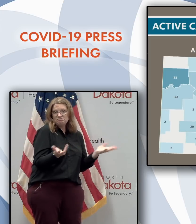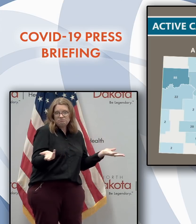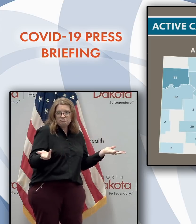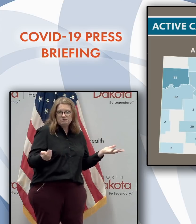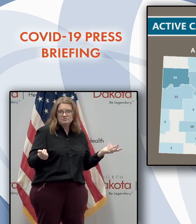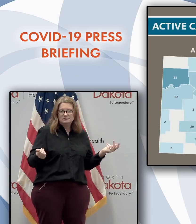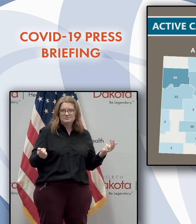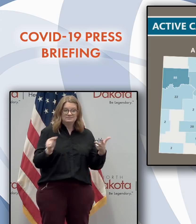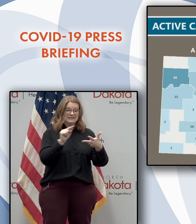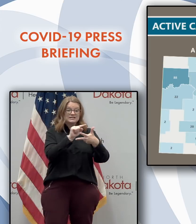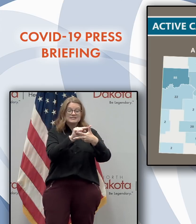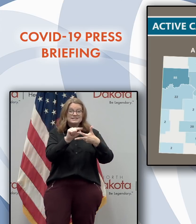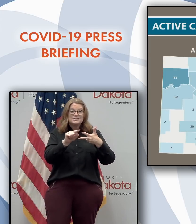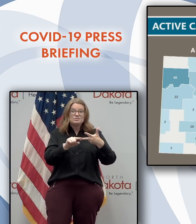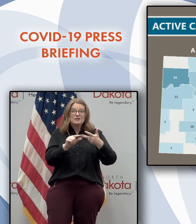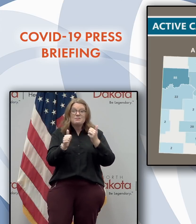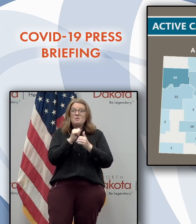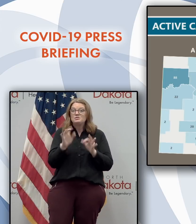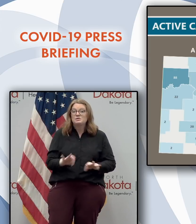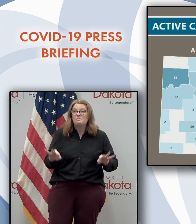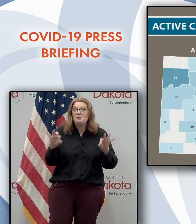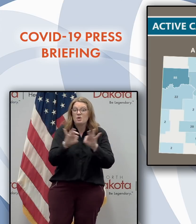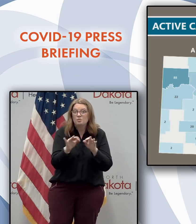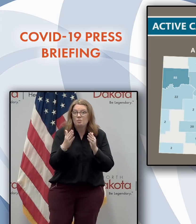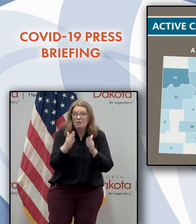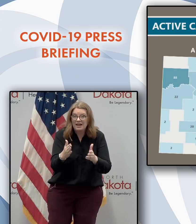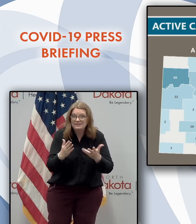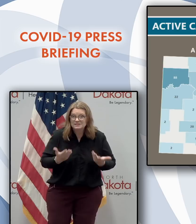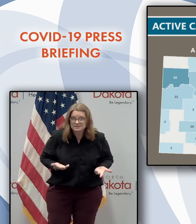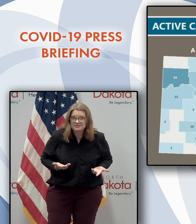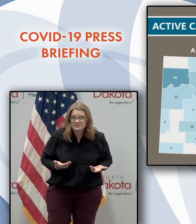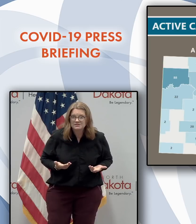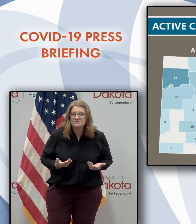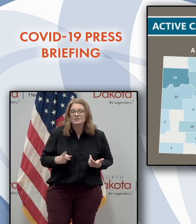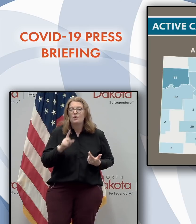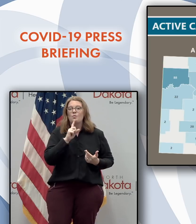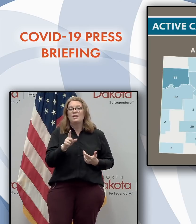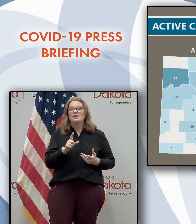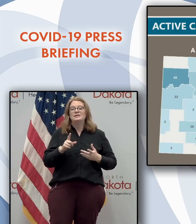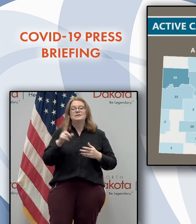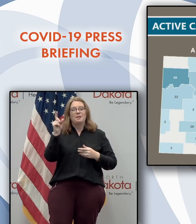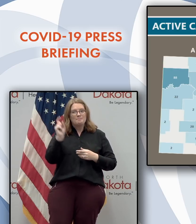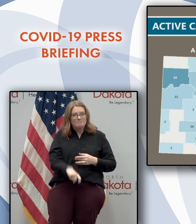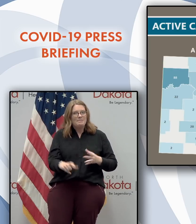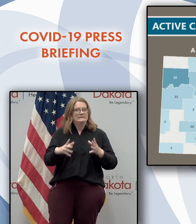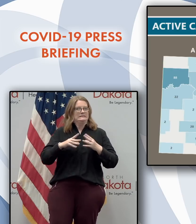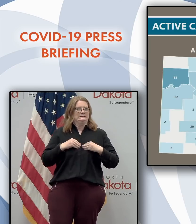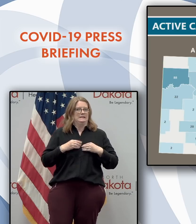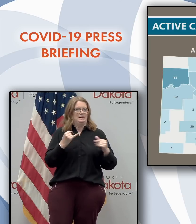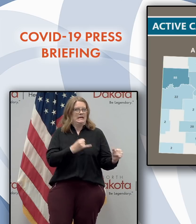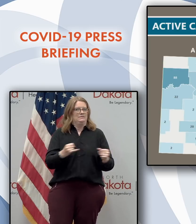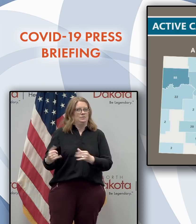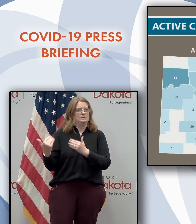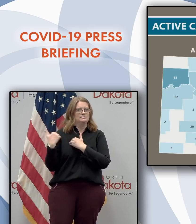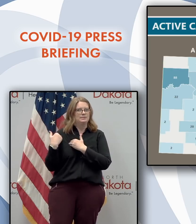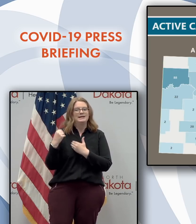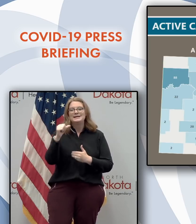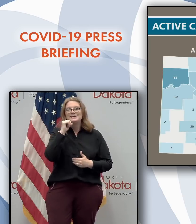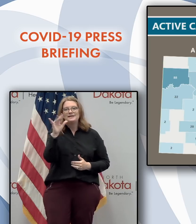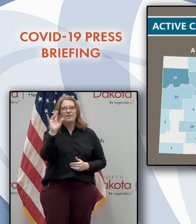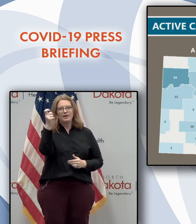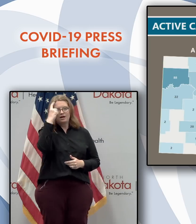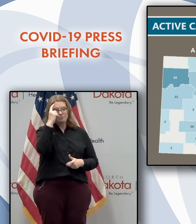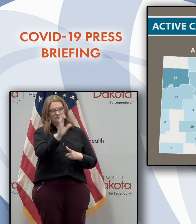of the three most important tools we have are all built into the whole individual responsibility category, not a government program